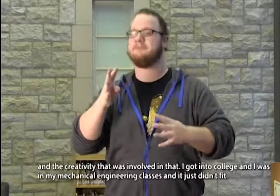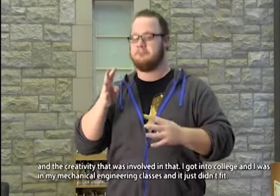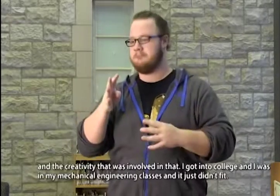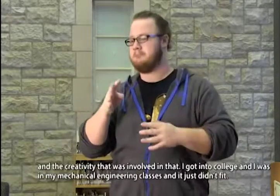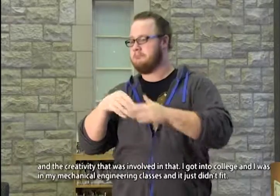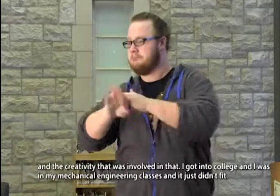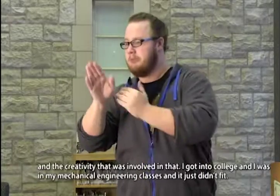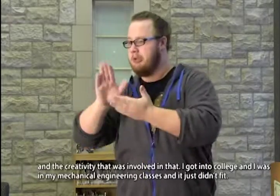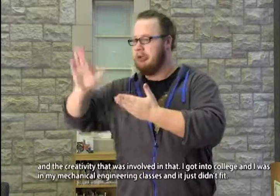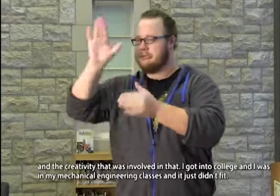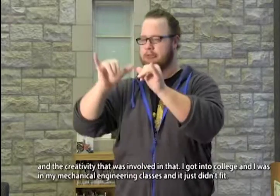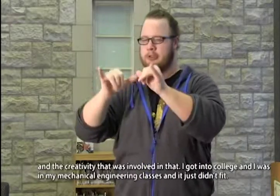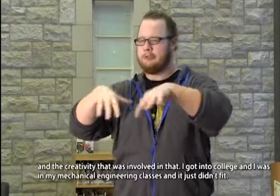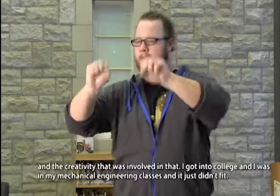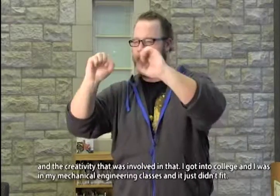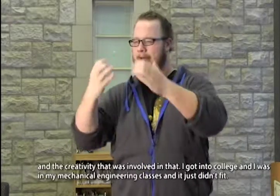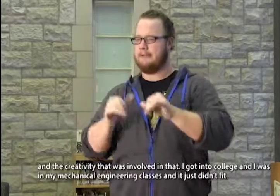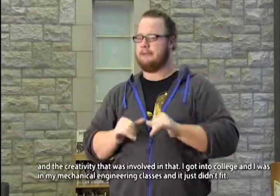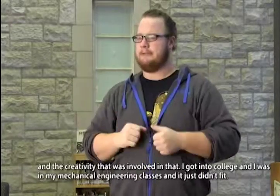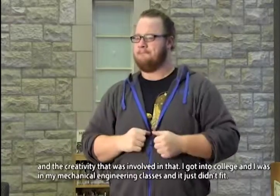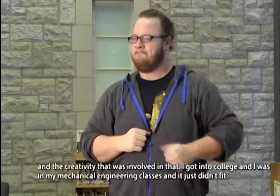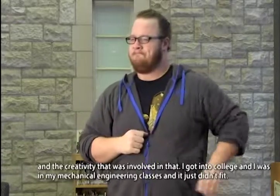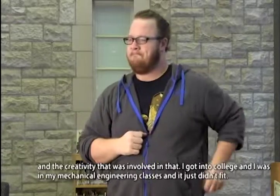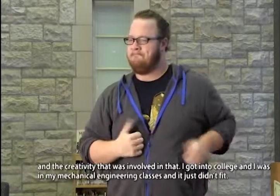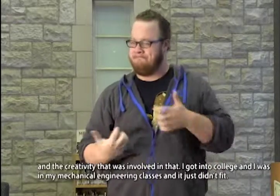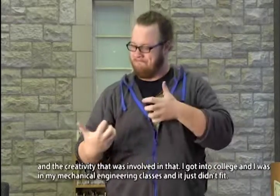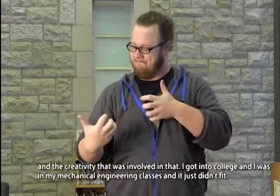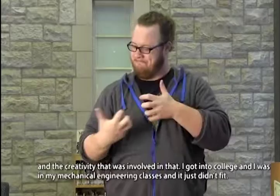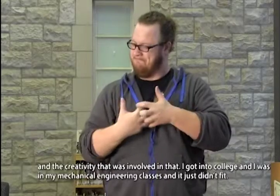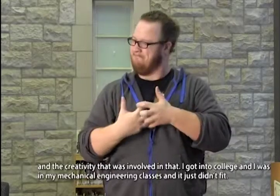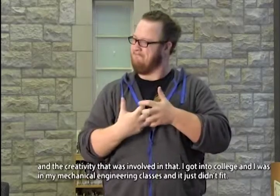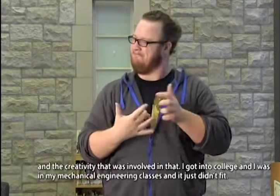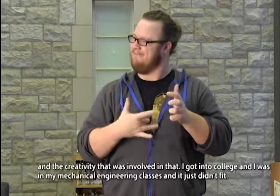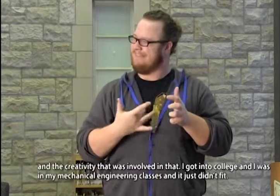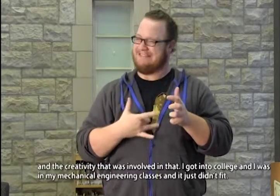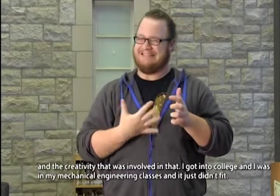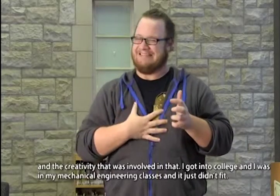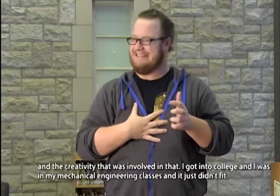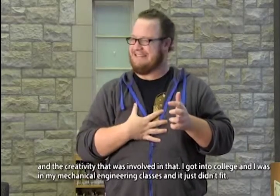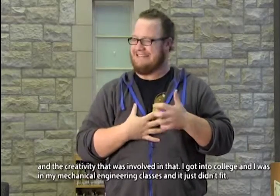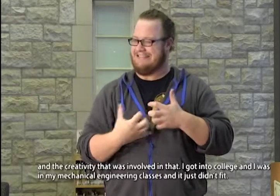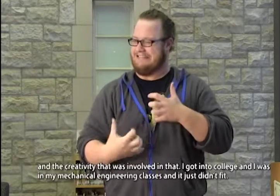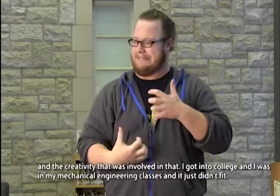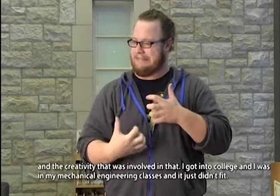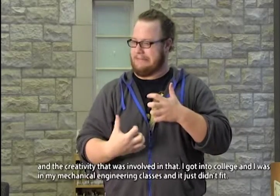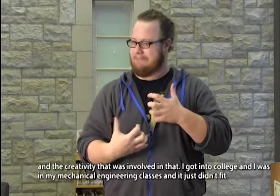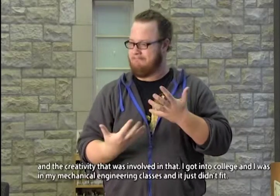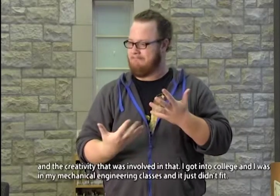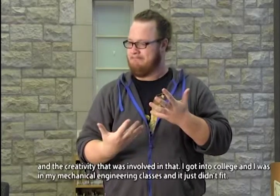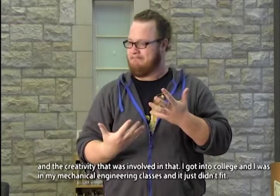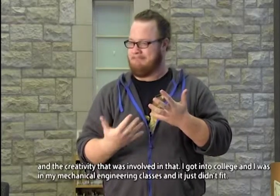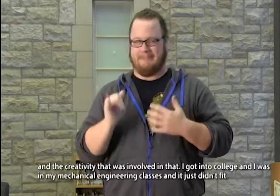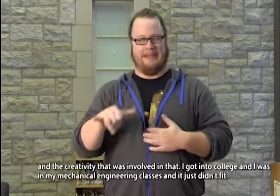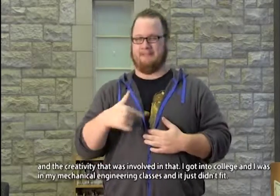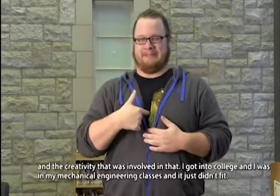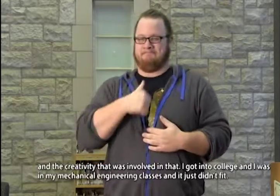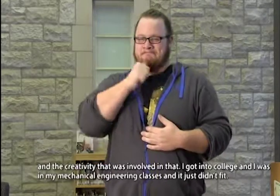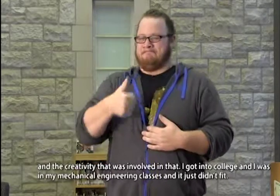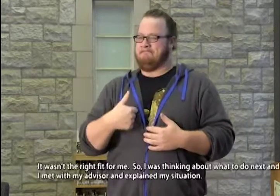creativity that was involved in that. And so I got into college, and I was in my mechanical engineering classes, and it just didn't fit. It